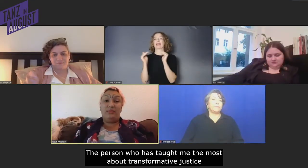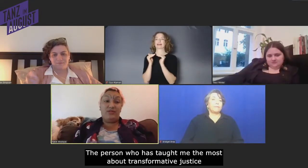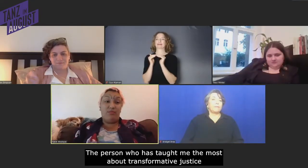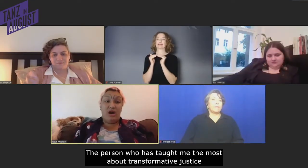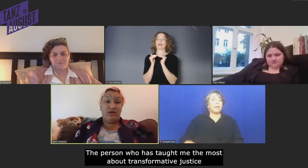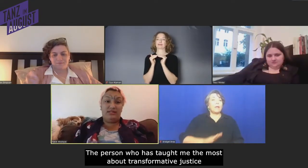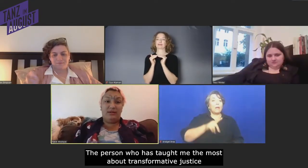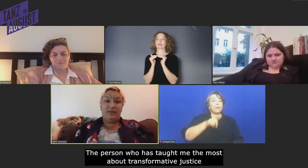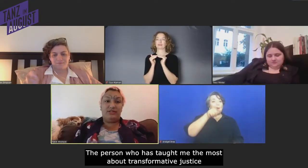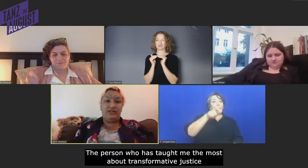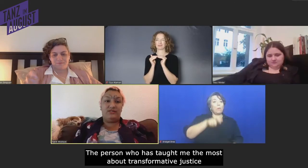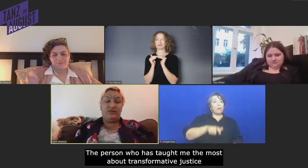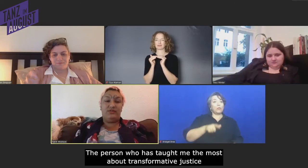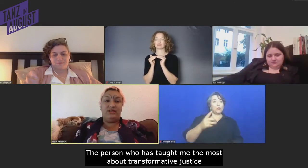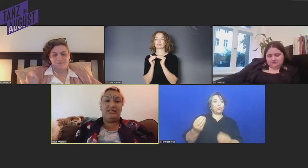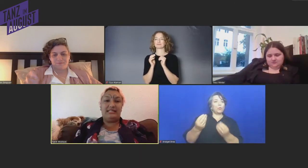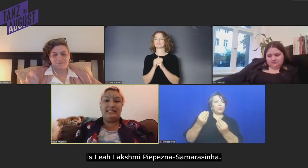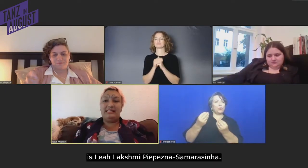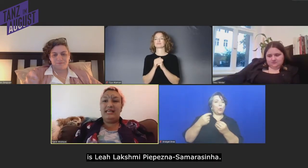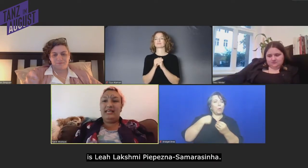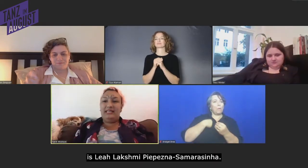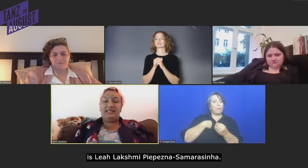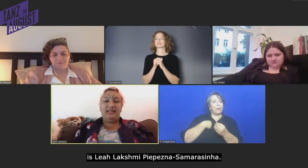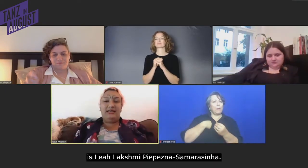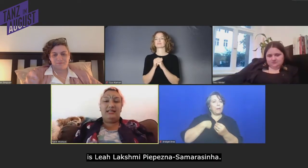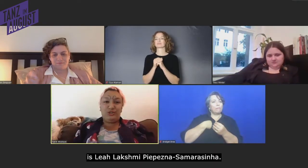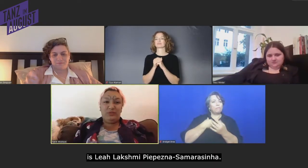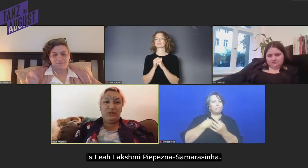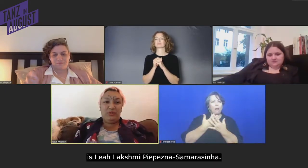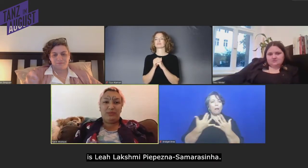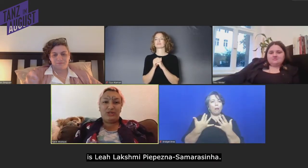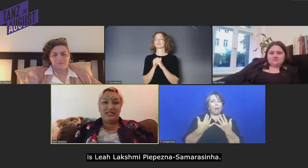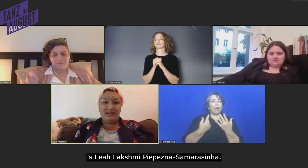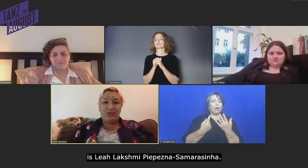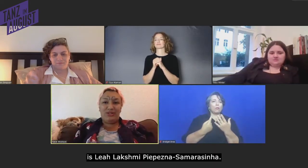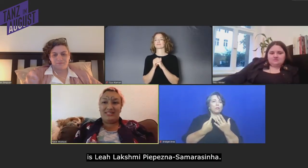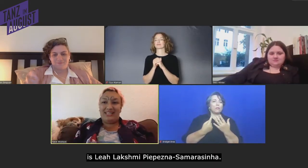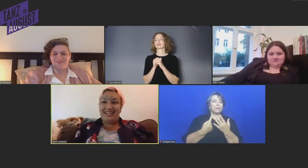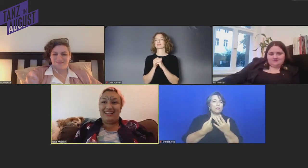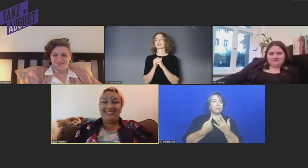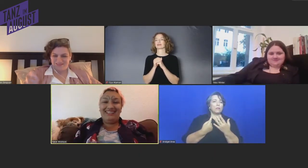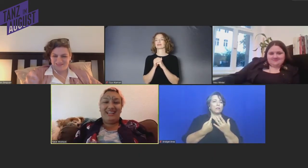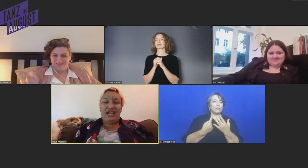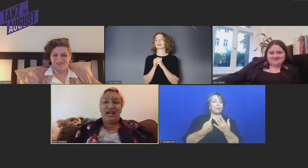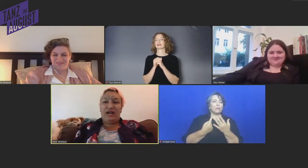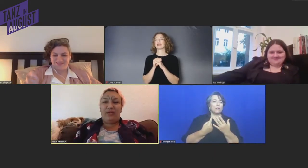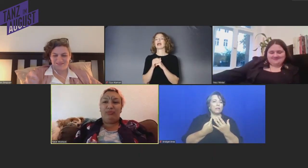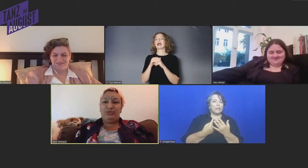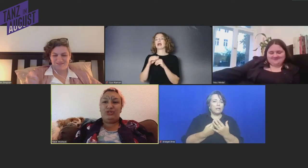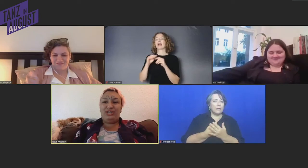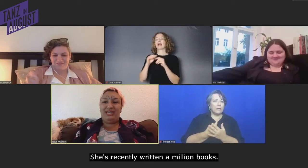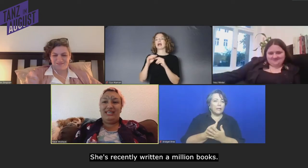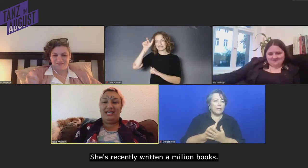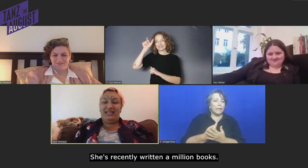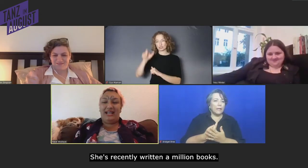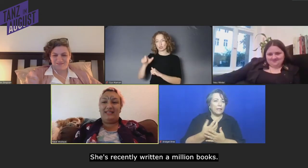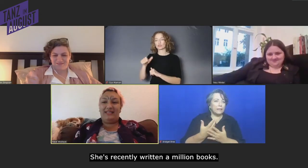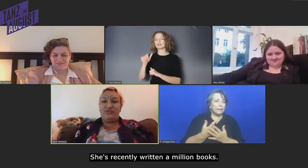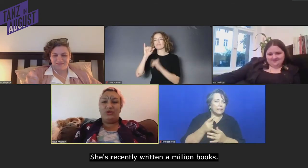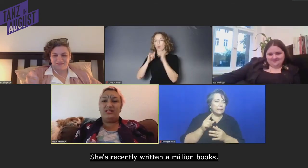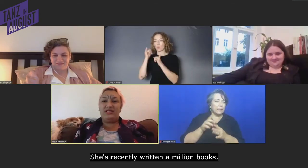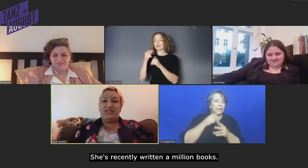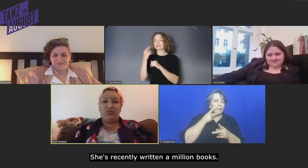me the most about transformative justice is Leah Lakshmi Pyachna Samran Singha. She